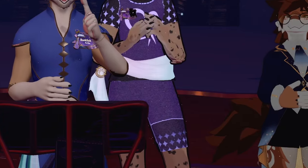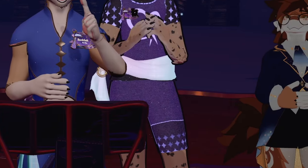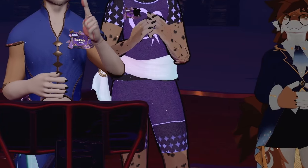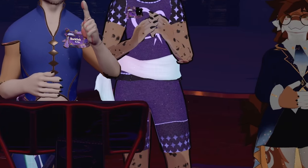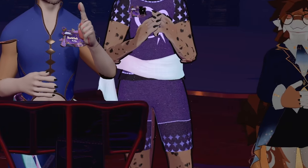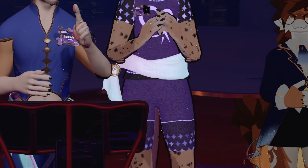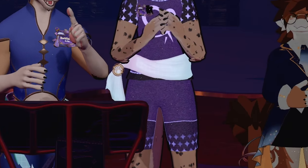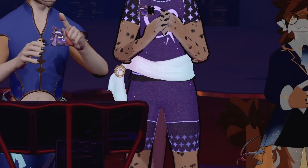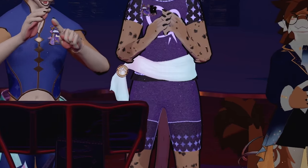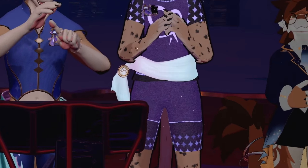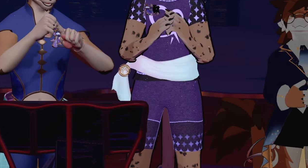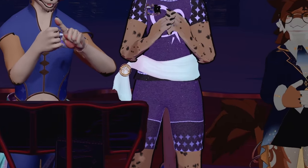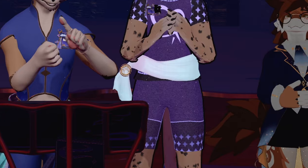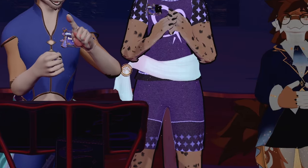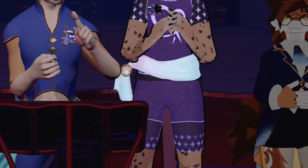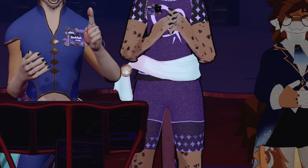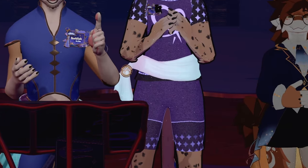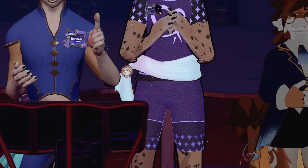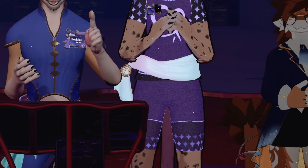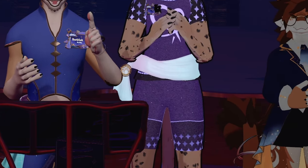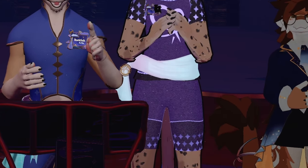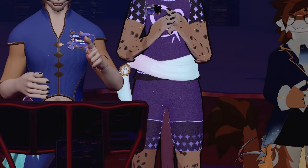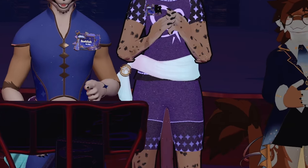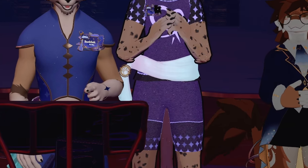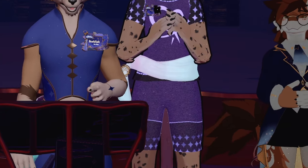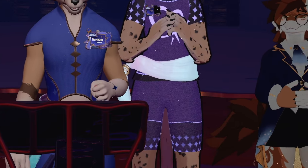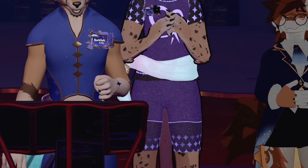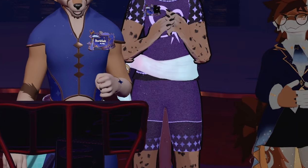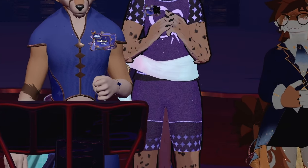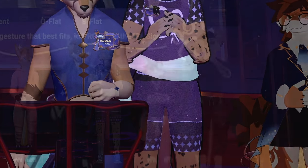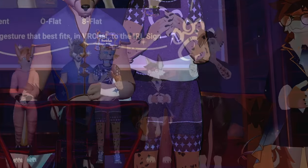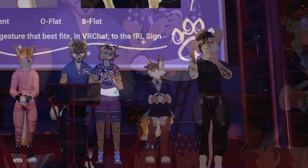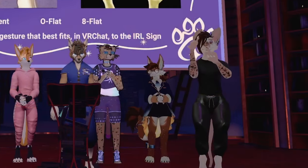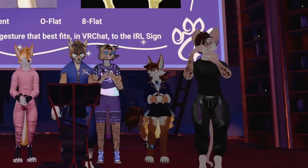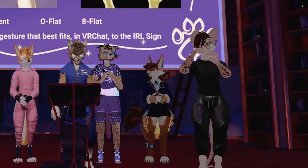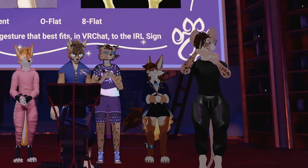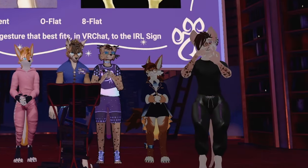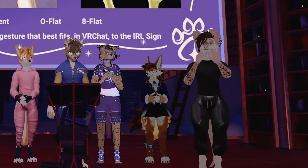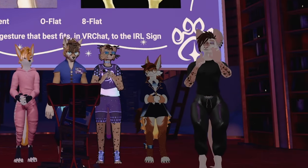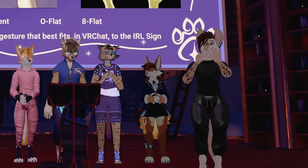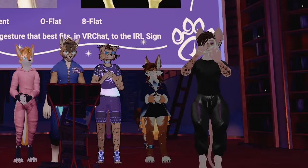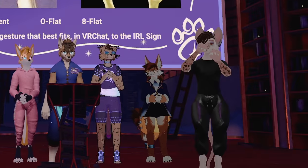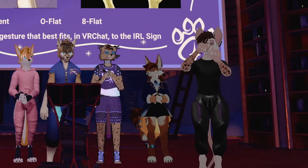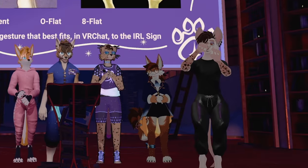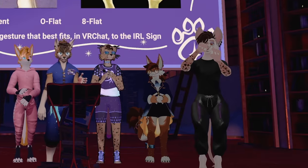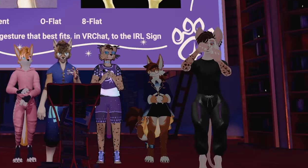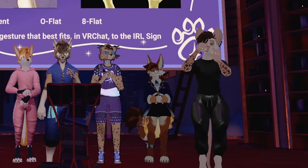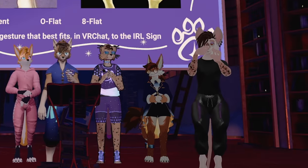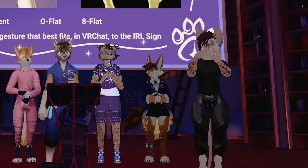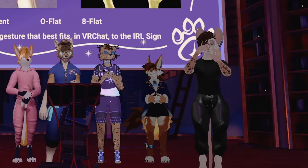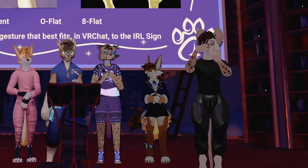to this to represent bending of the index finger. Be bent to the right of